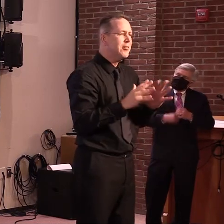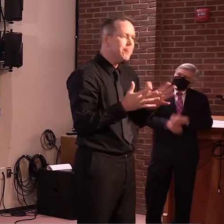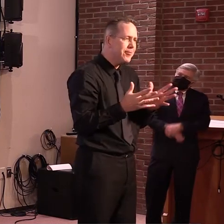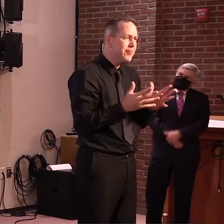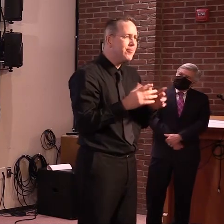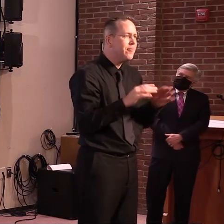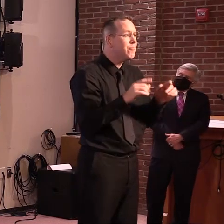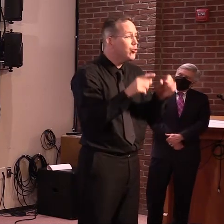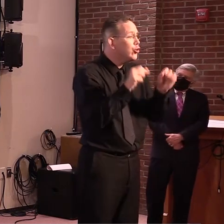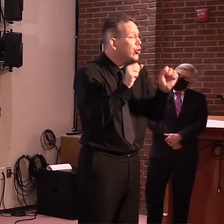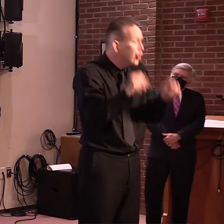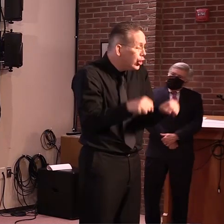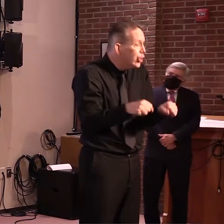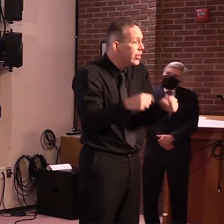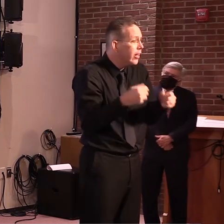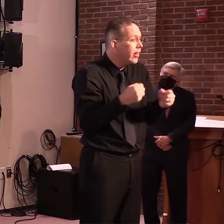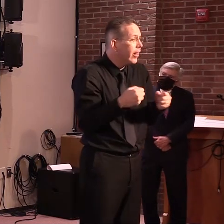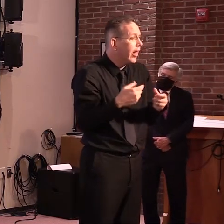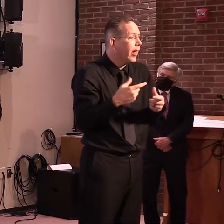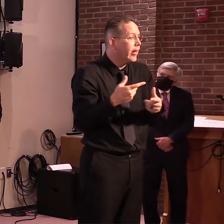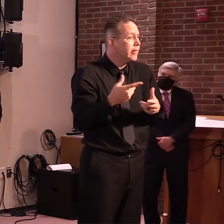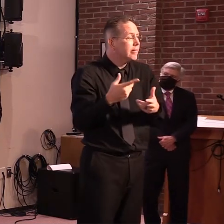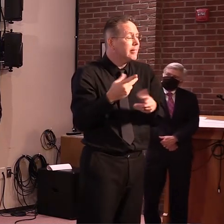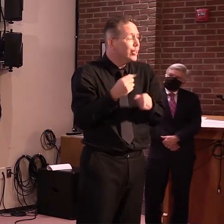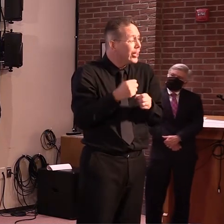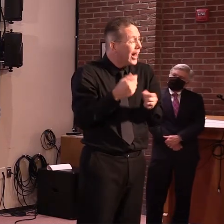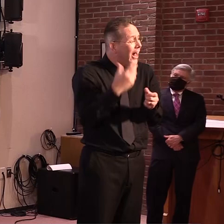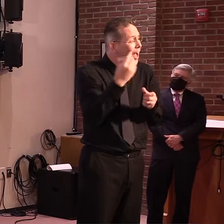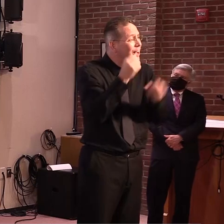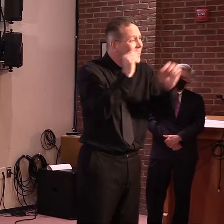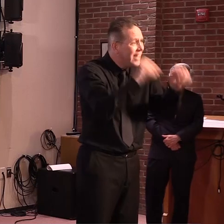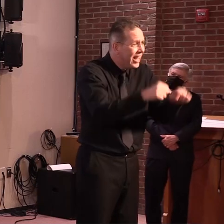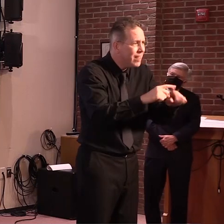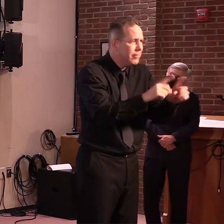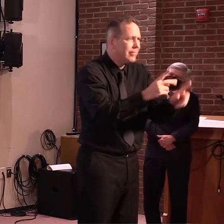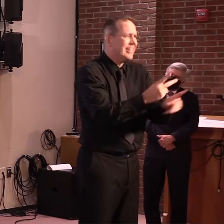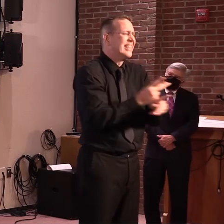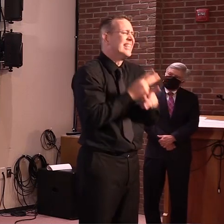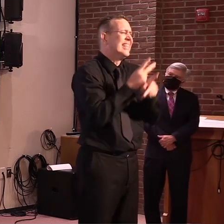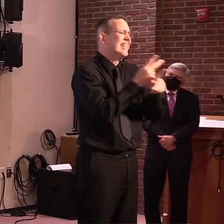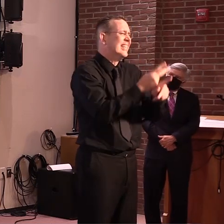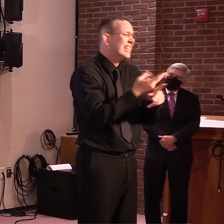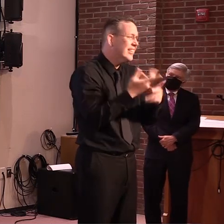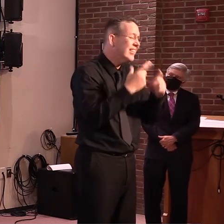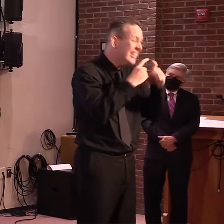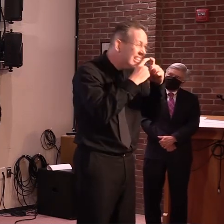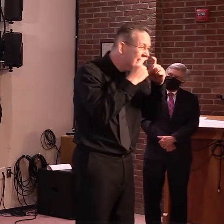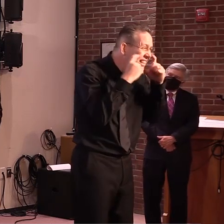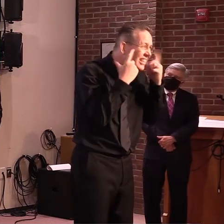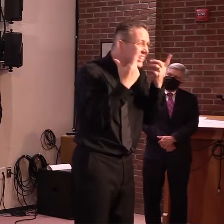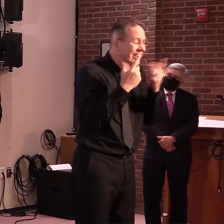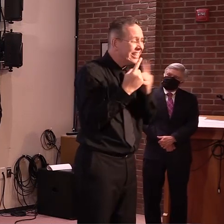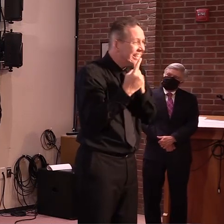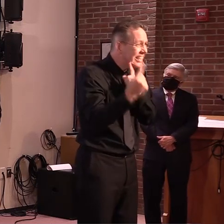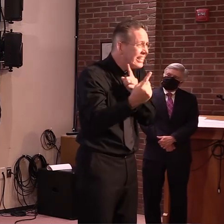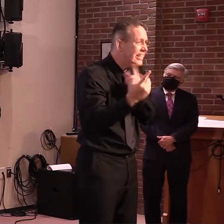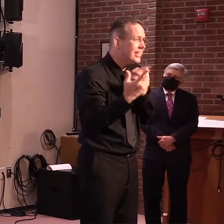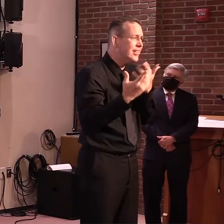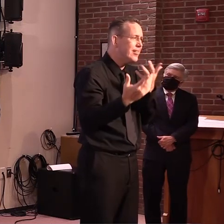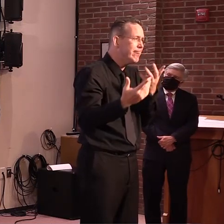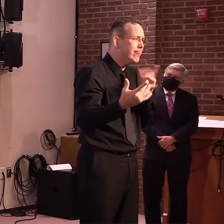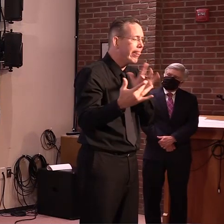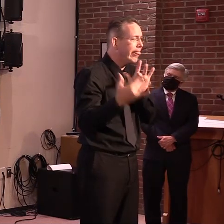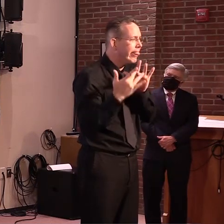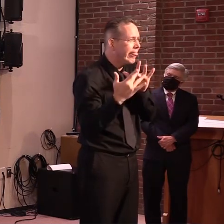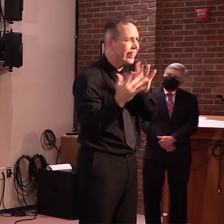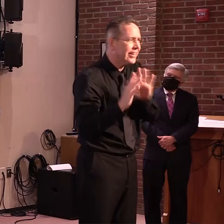very measured yes. And we need to know that obviously having chronic disease conditions